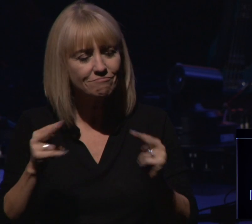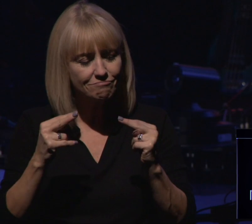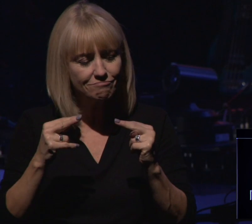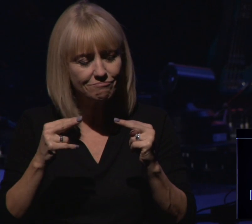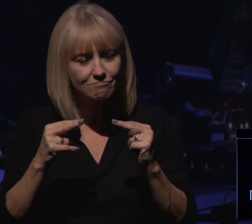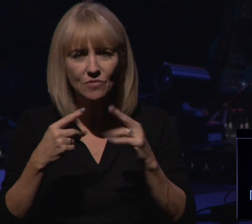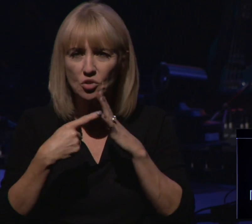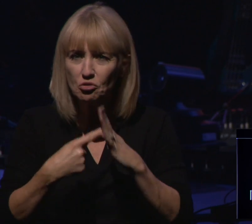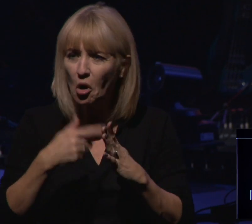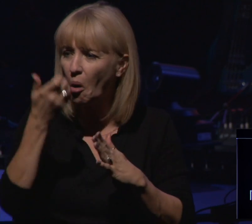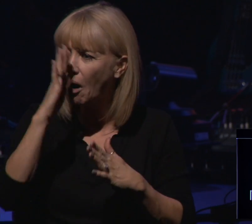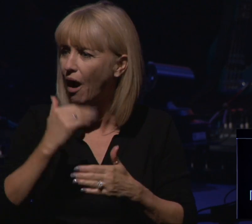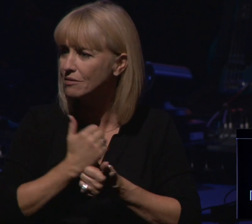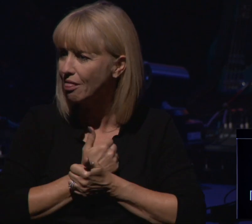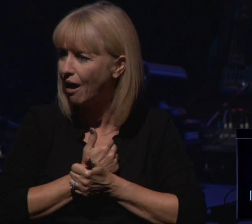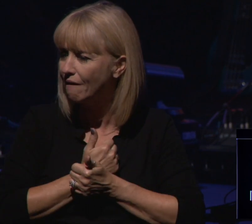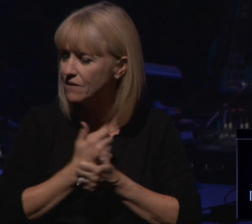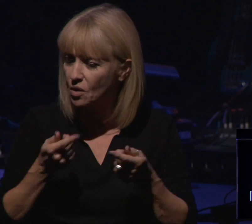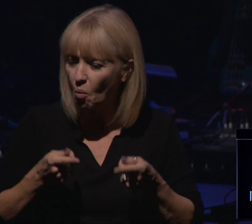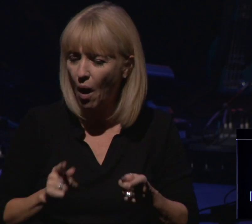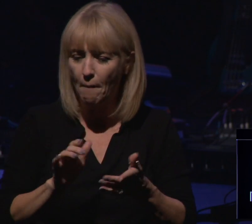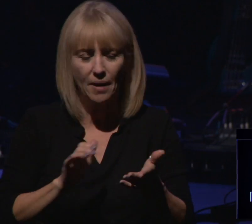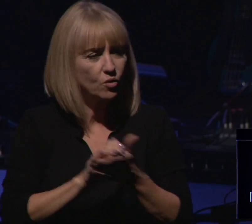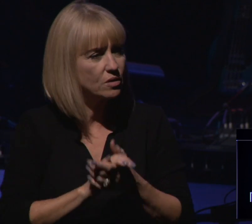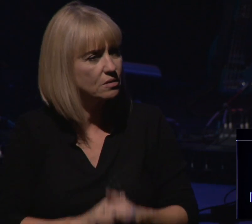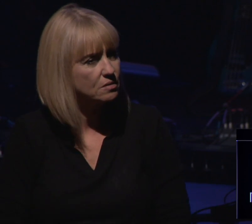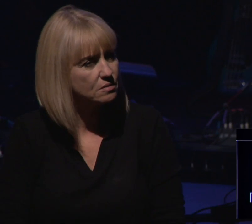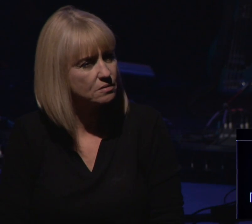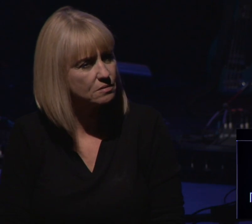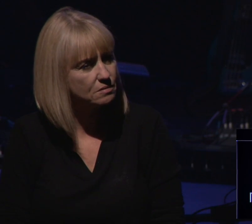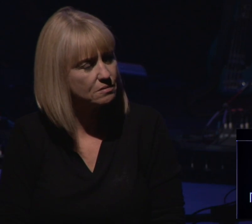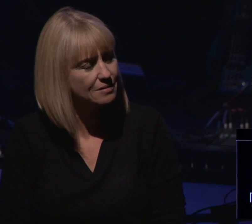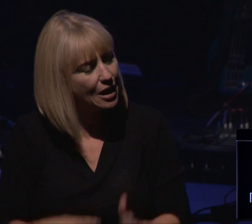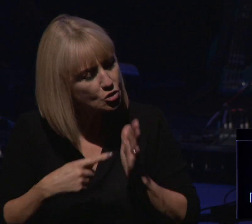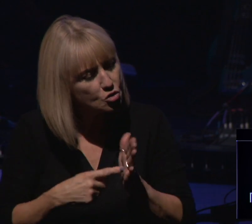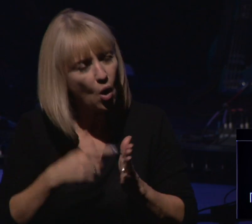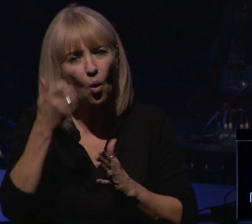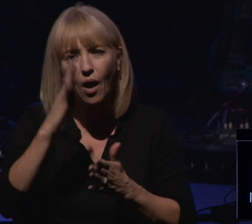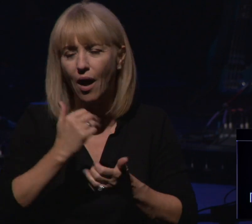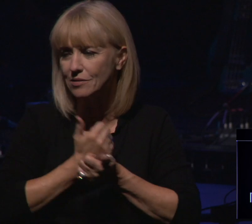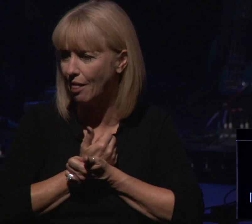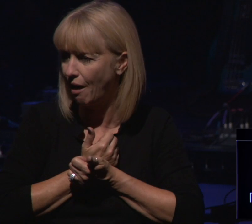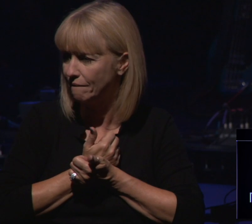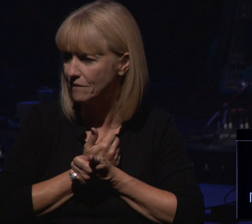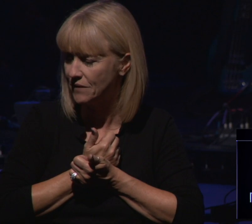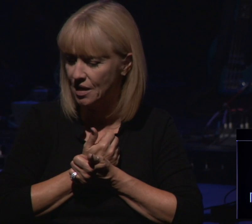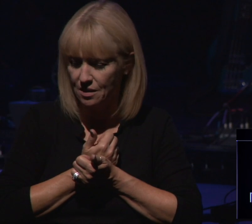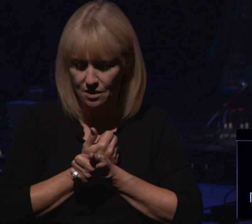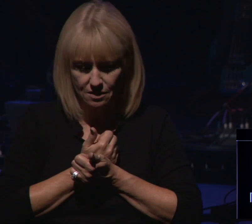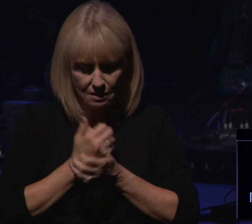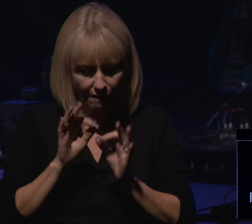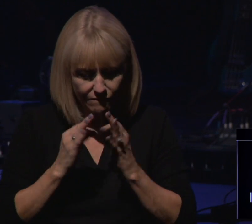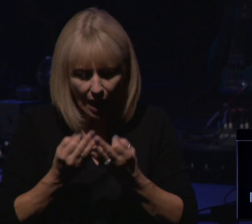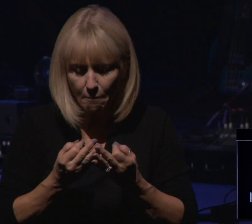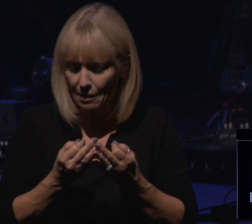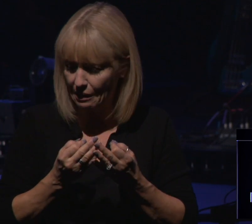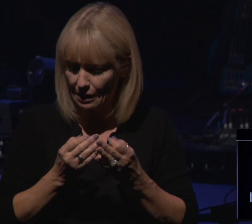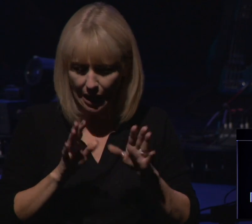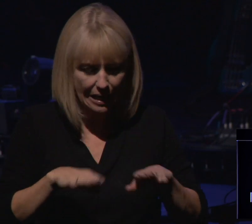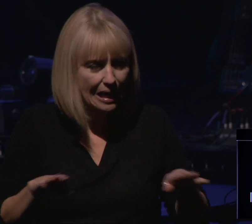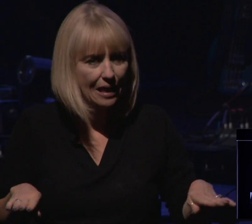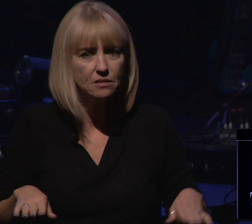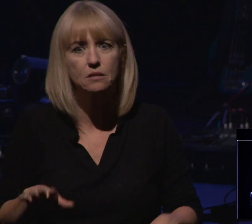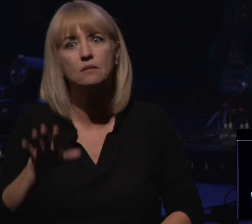bickering people, bitter, but they demonstrate God's love in their marriage. And demonstrate God's